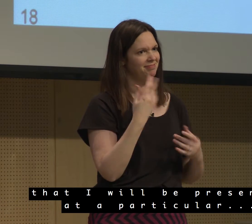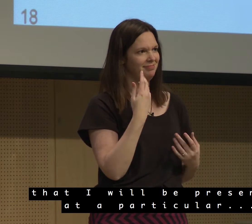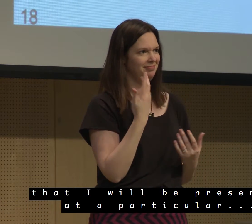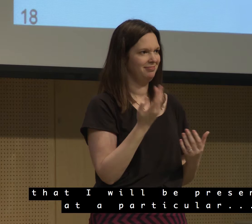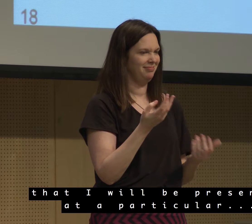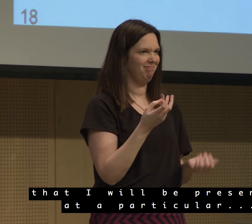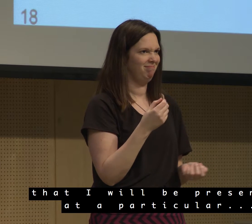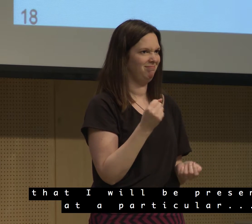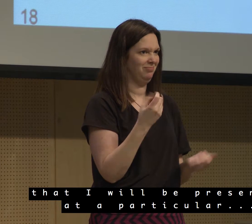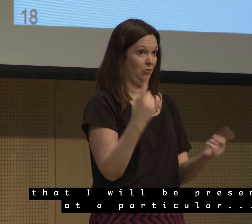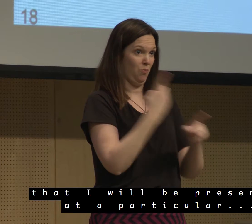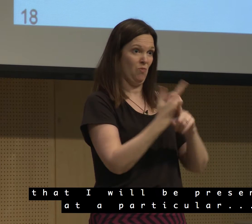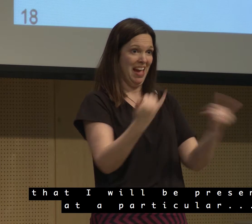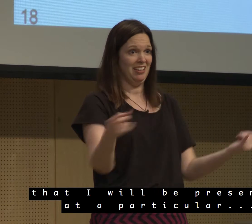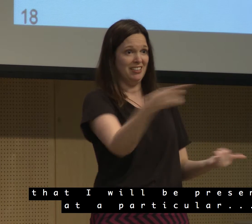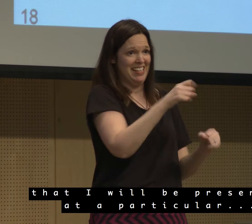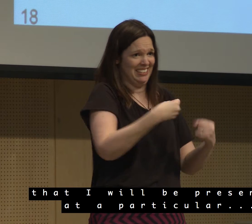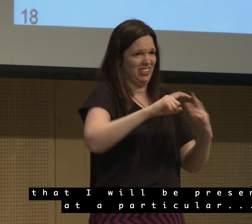be presenting at a particular